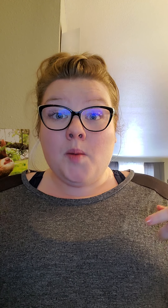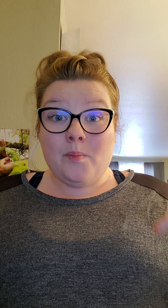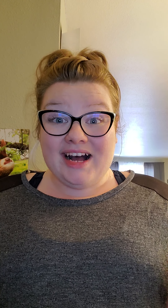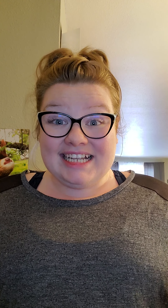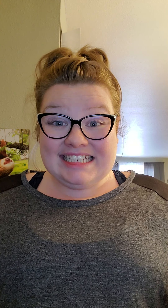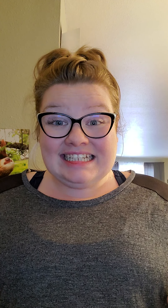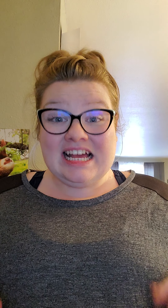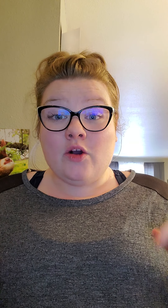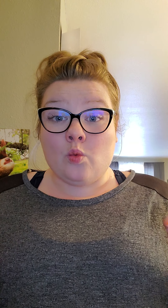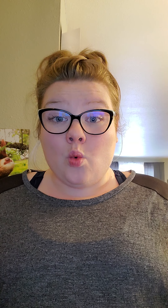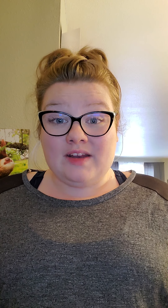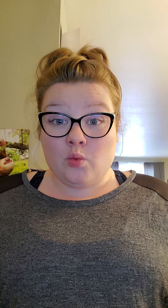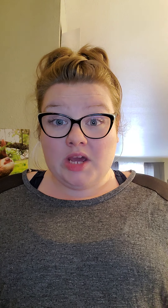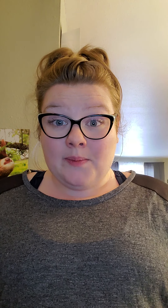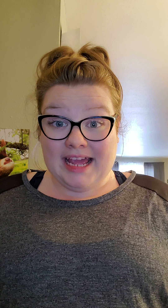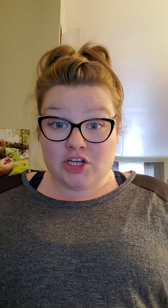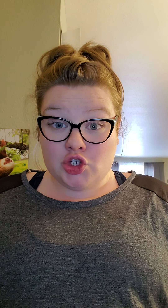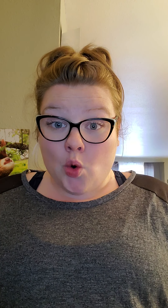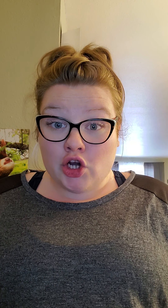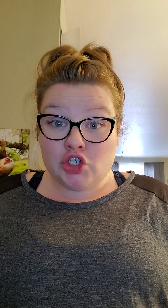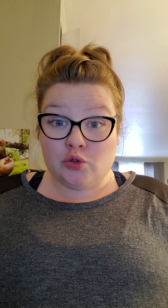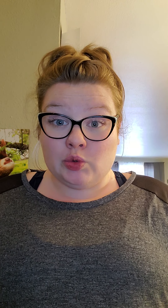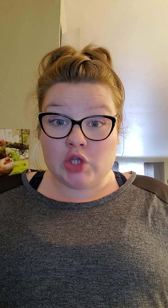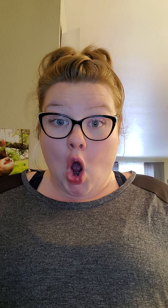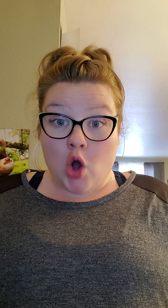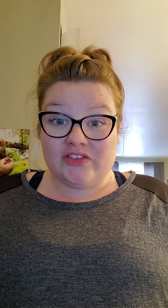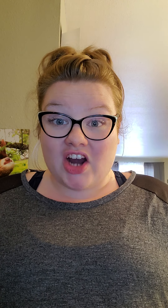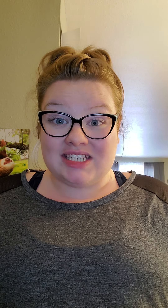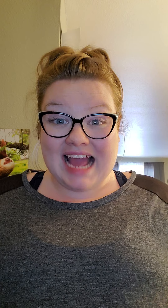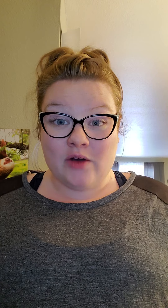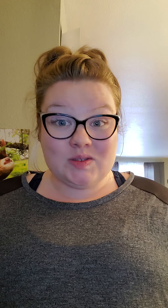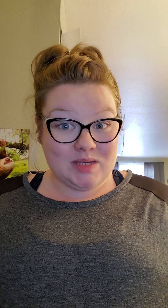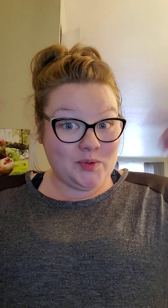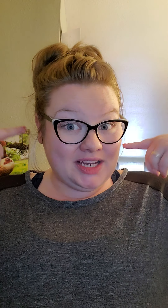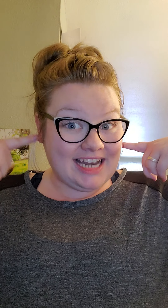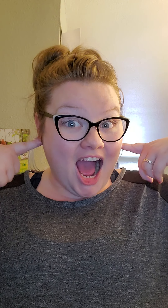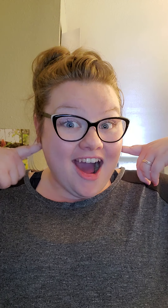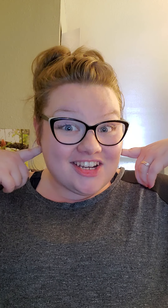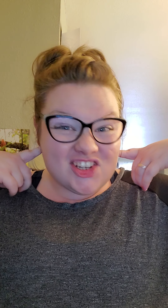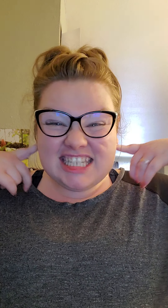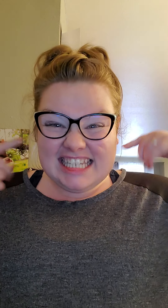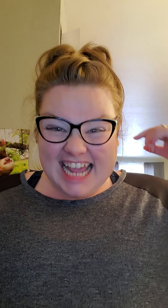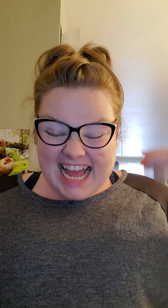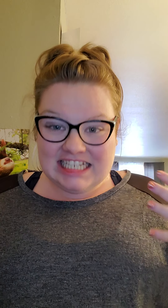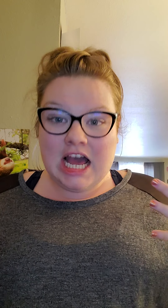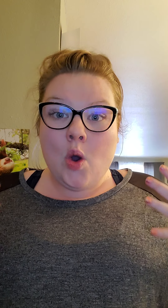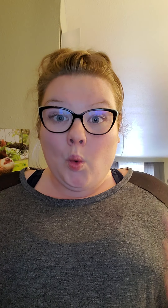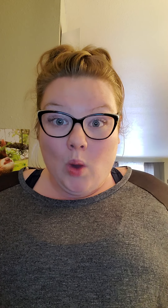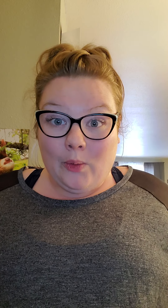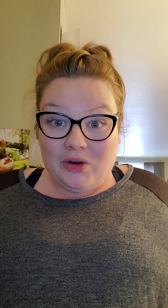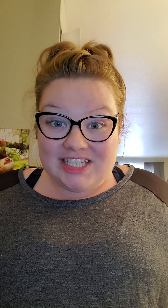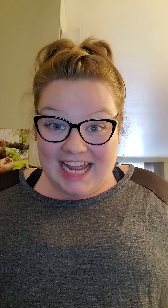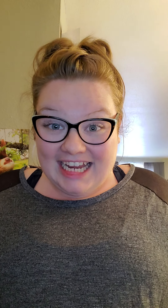But when we make sure to use all of our sounds, people can understand what we're saying.